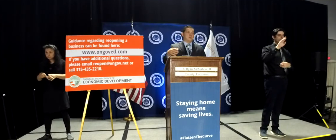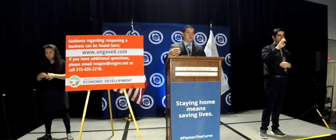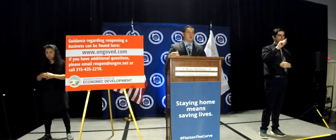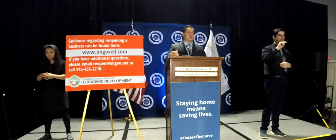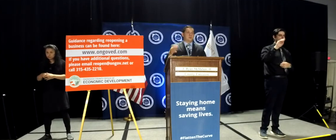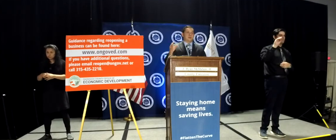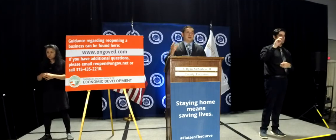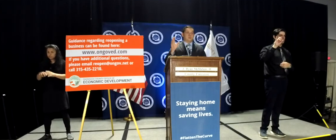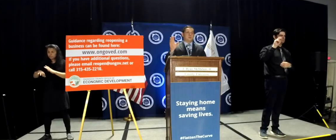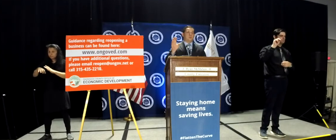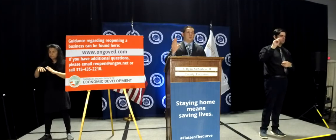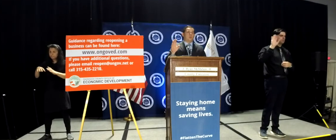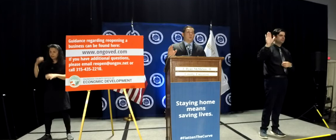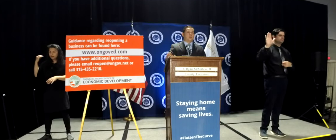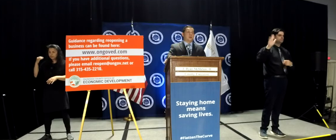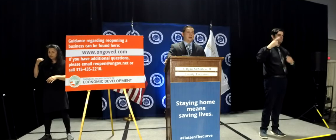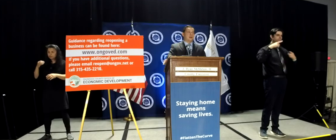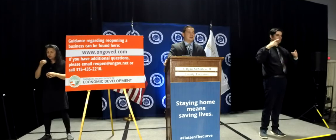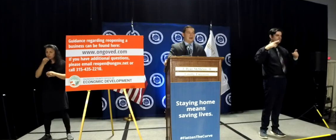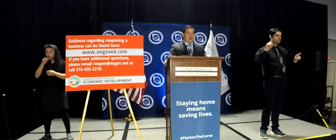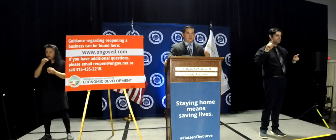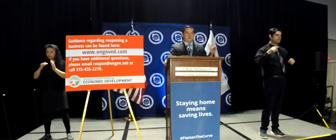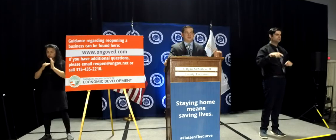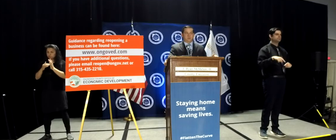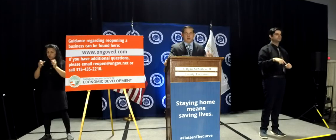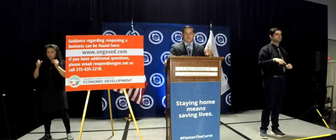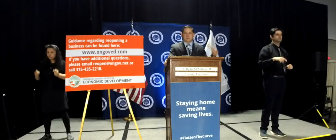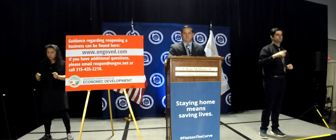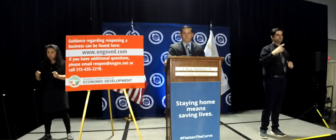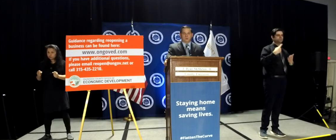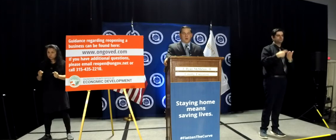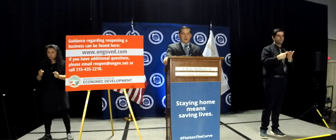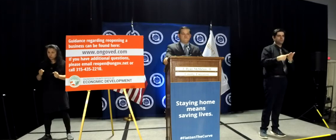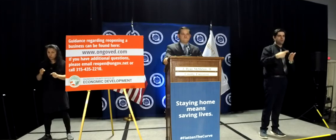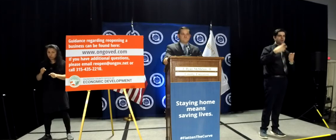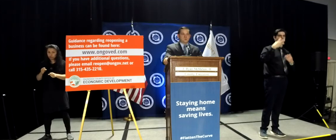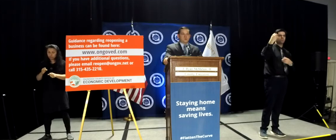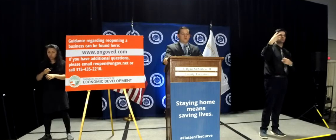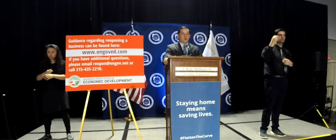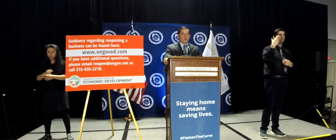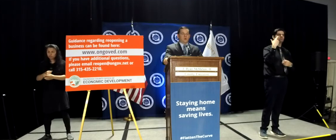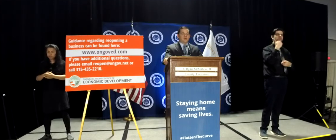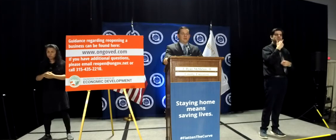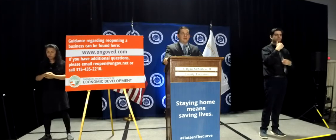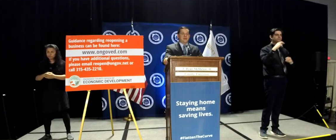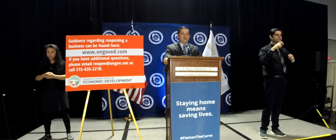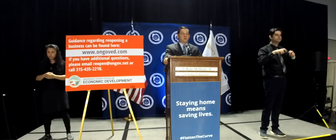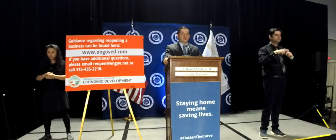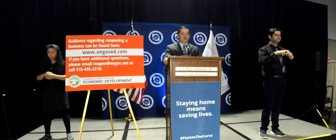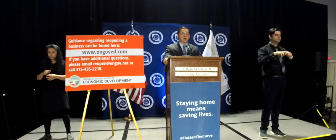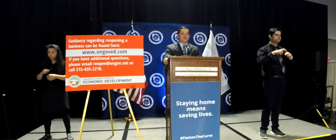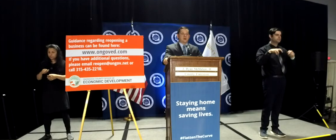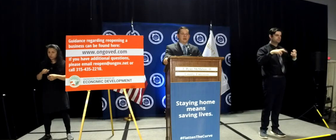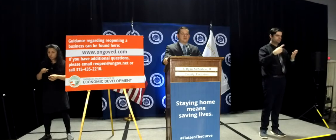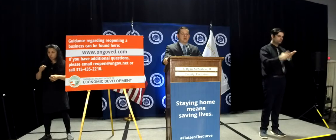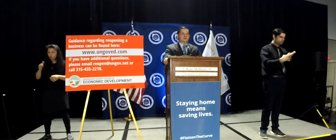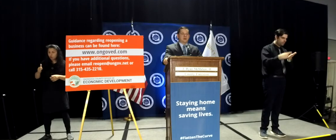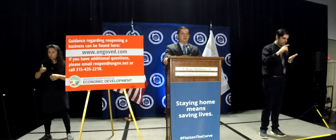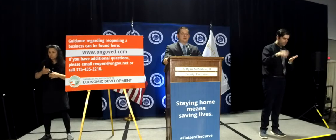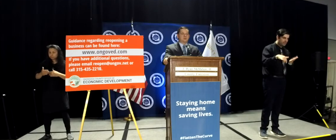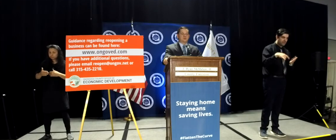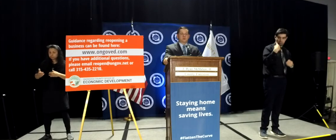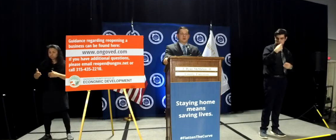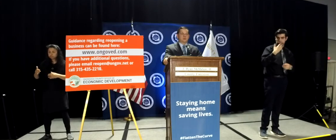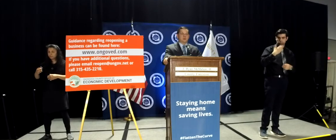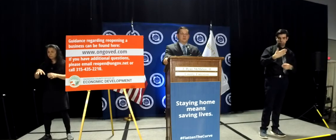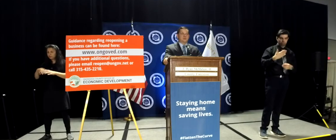seating for restaurants. We get it. We're looking at it. I think that's promising. And I talked